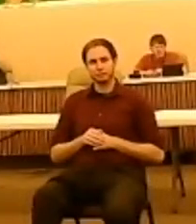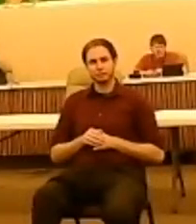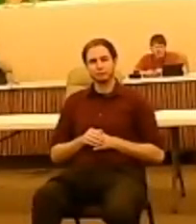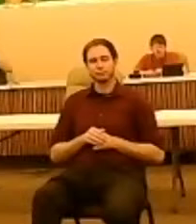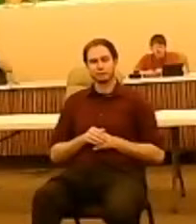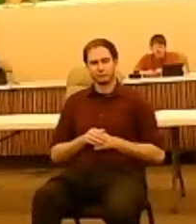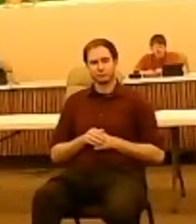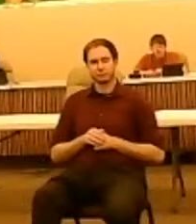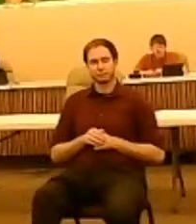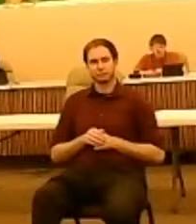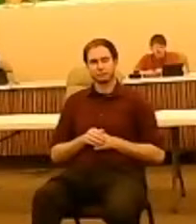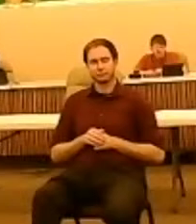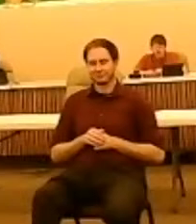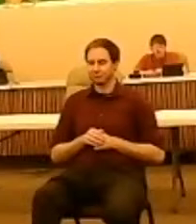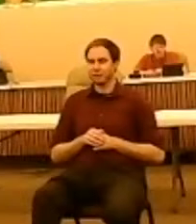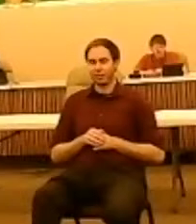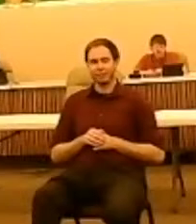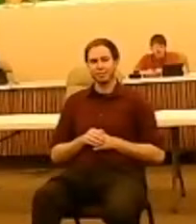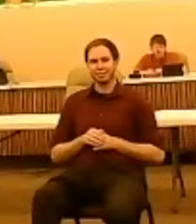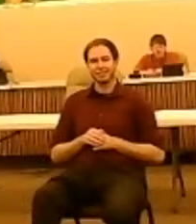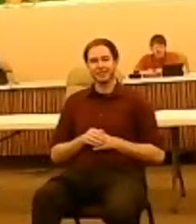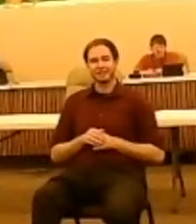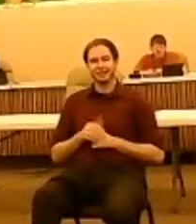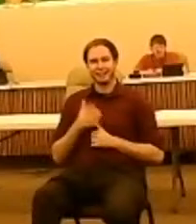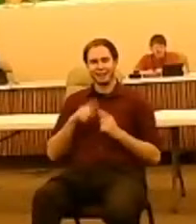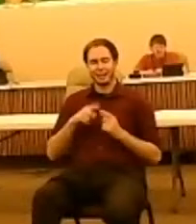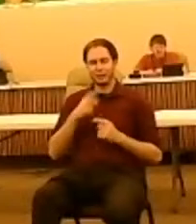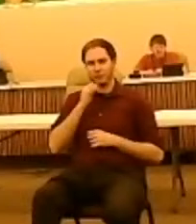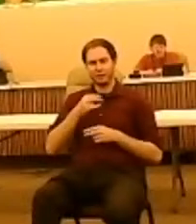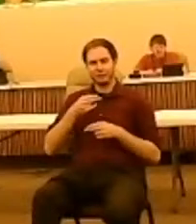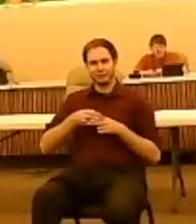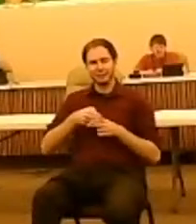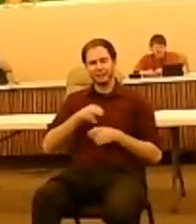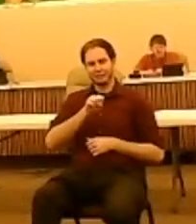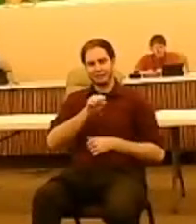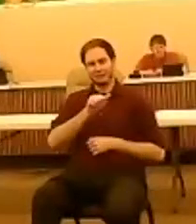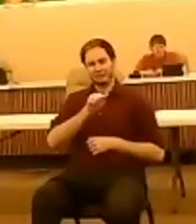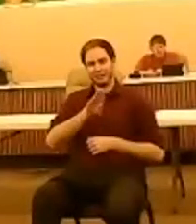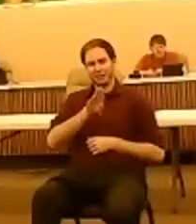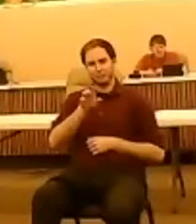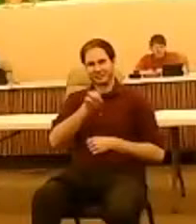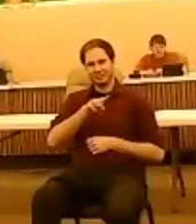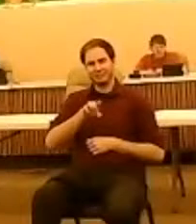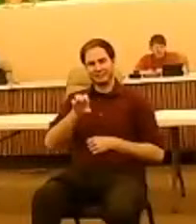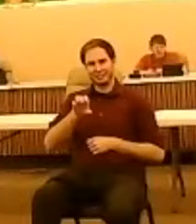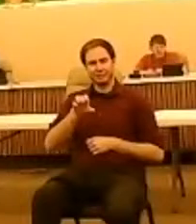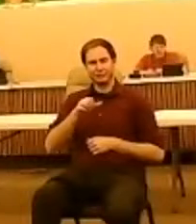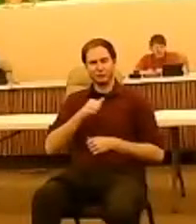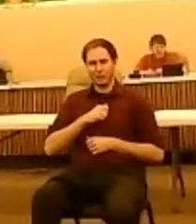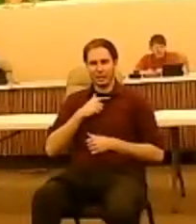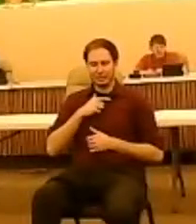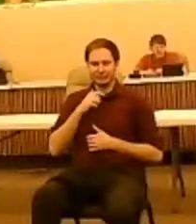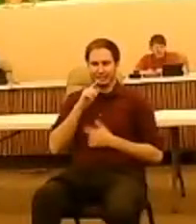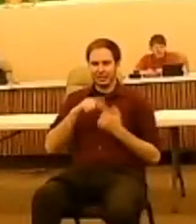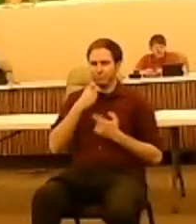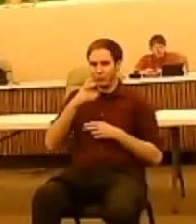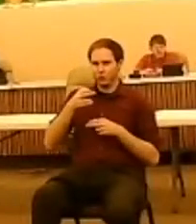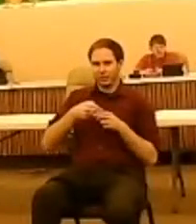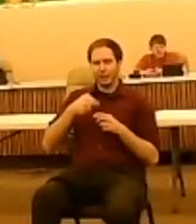The I have no idea how to pronounce this one. Sabzihi, sorry for butchering your name,